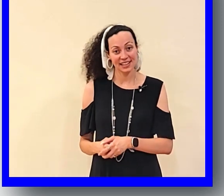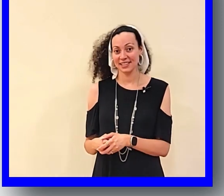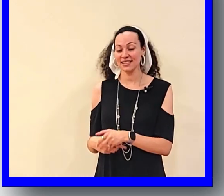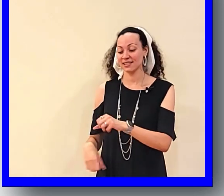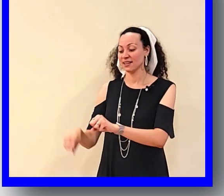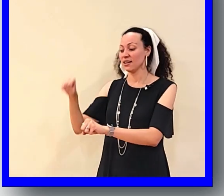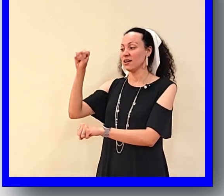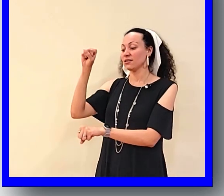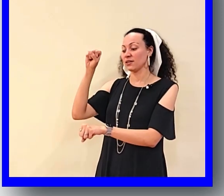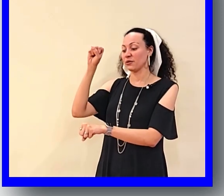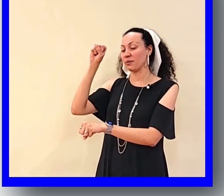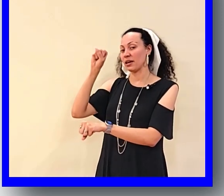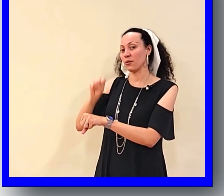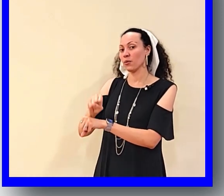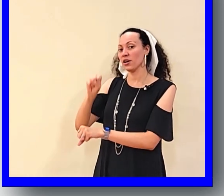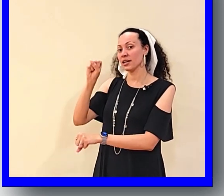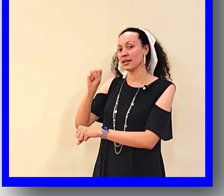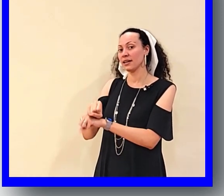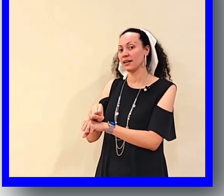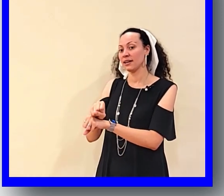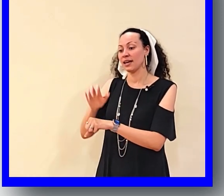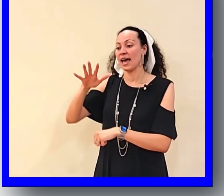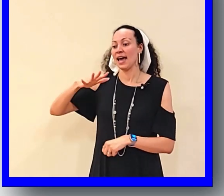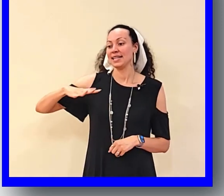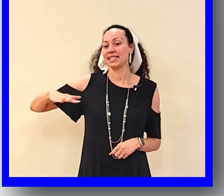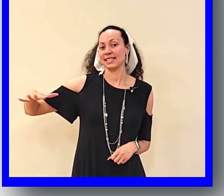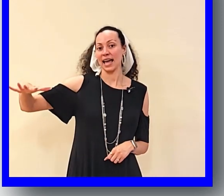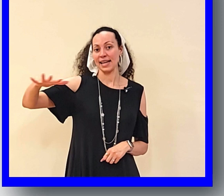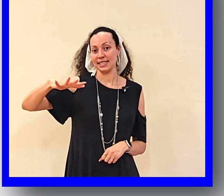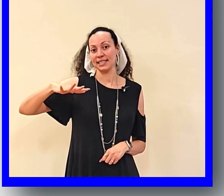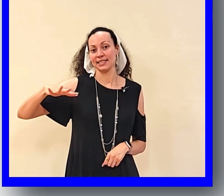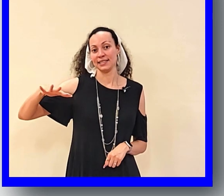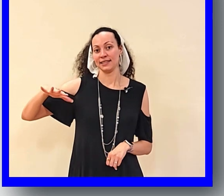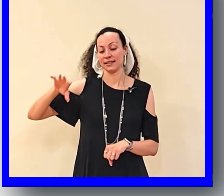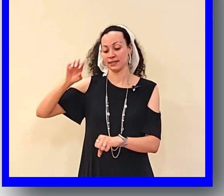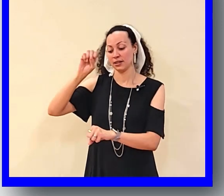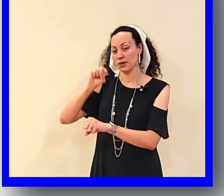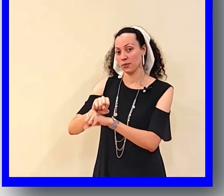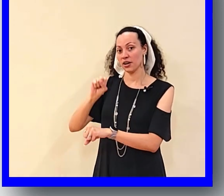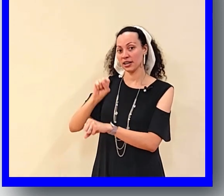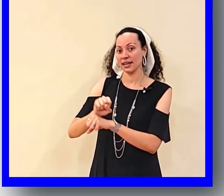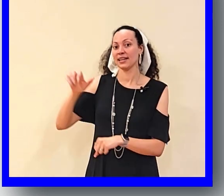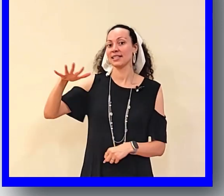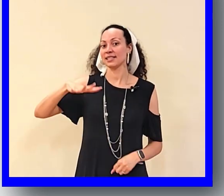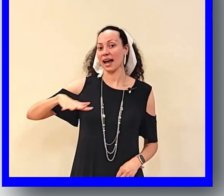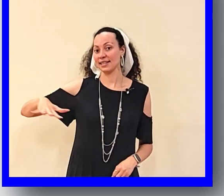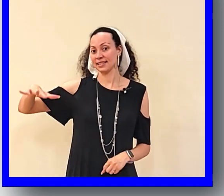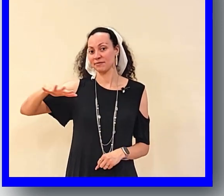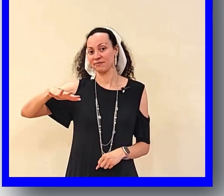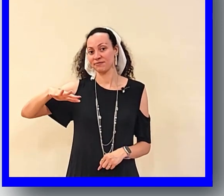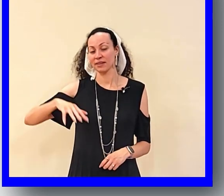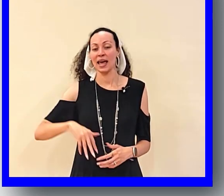using in your sentence. So this would be work, site. Work,